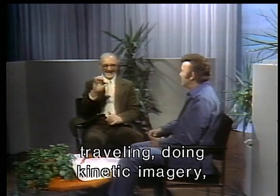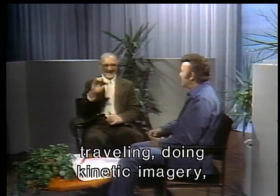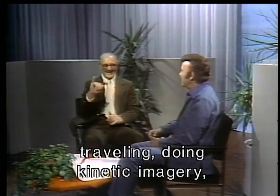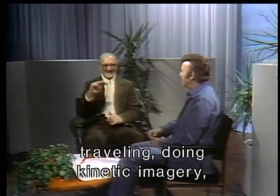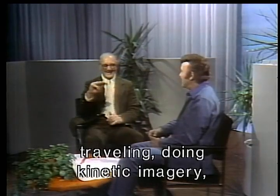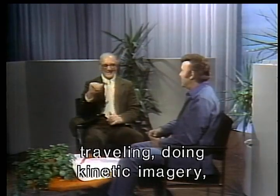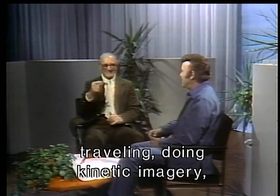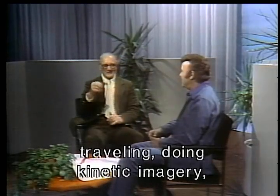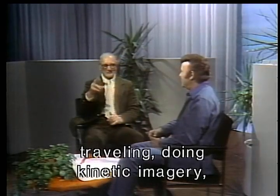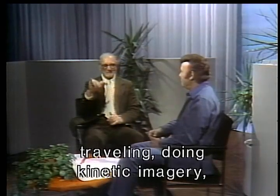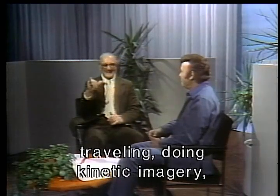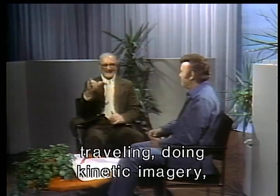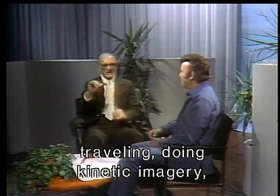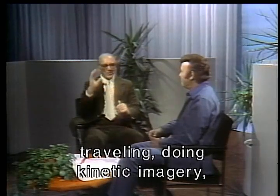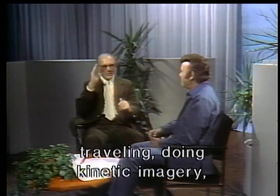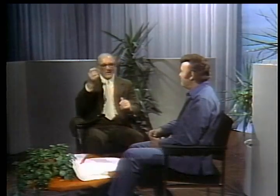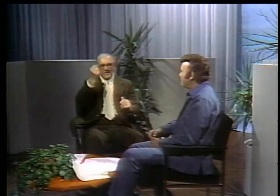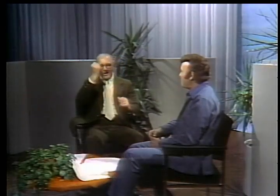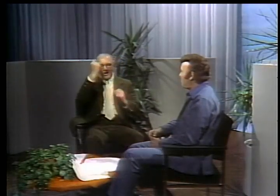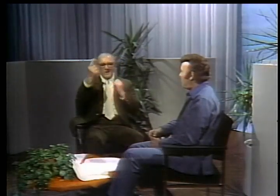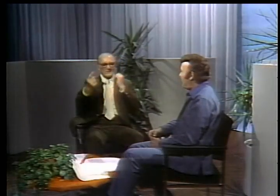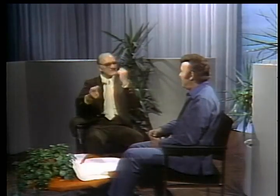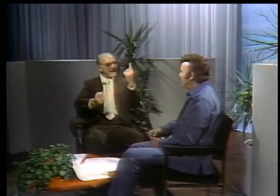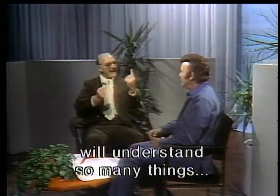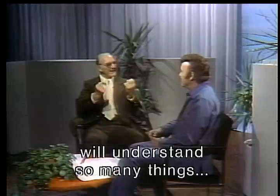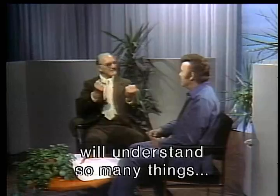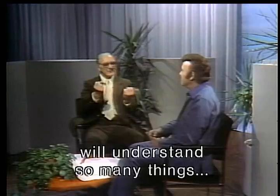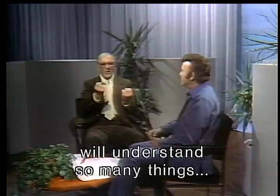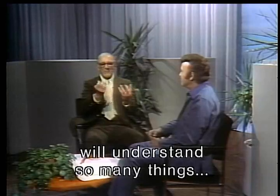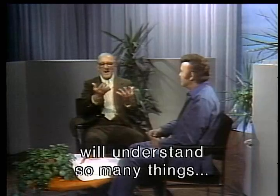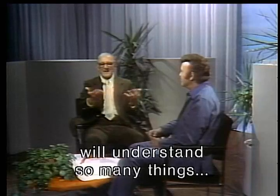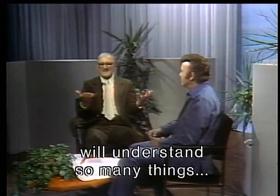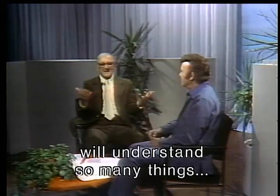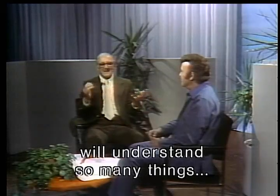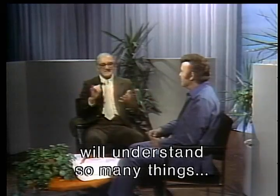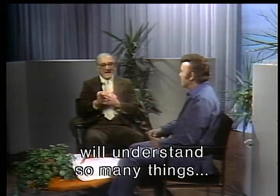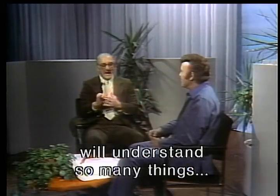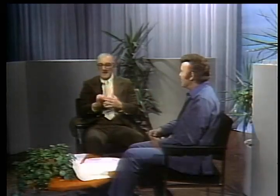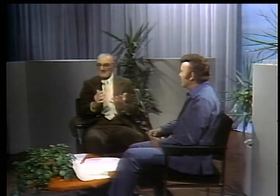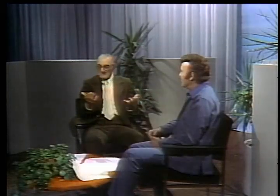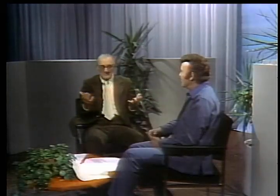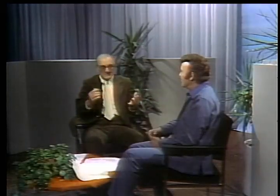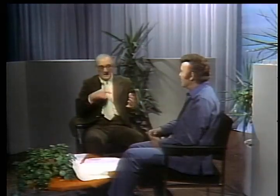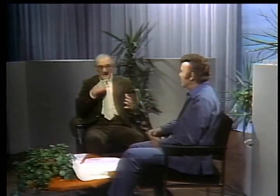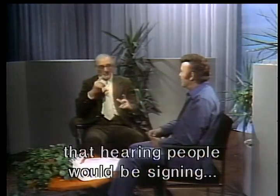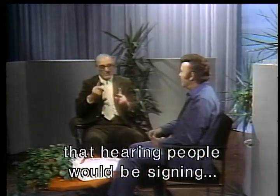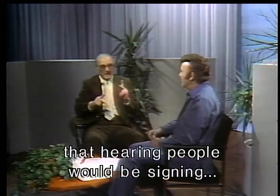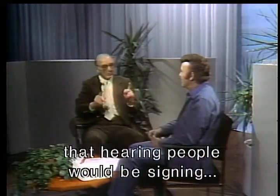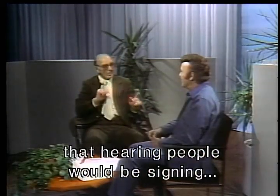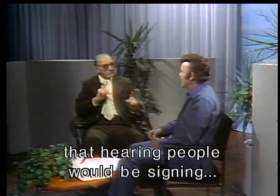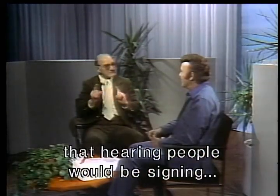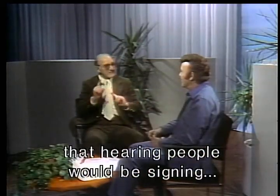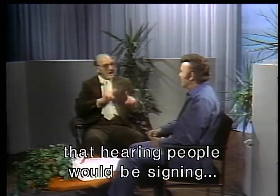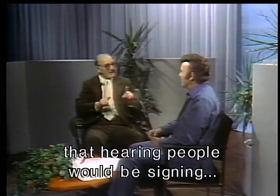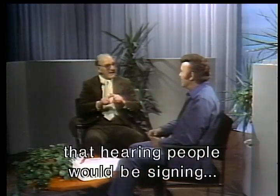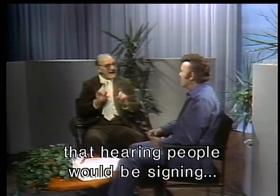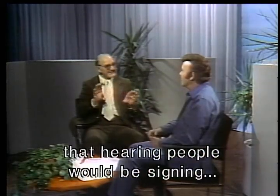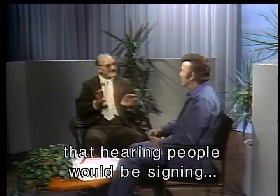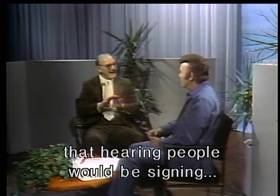kinetic imagery, will understand so many things that even people will be sounding like the deaf.